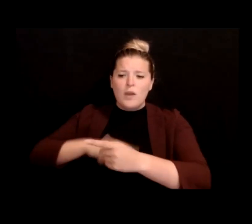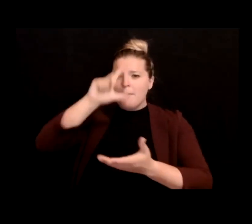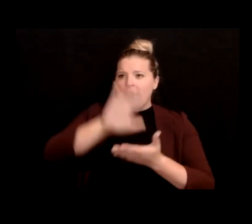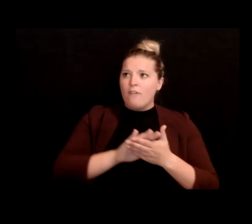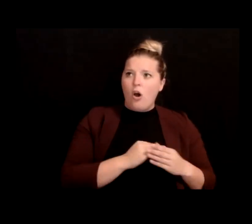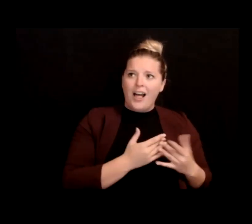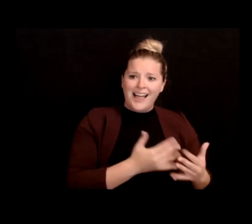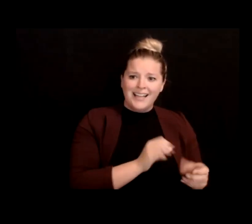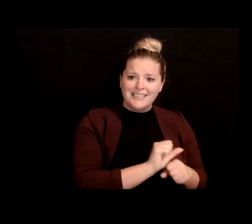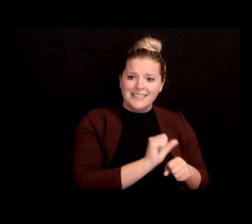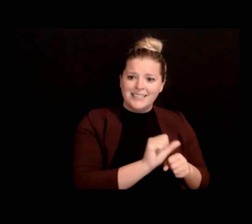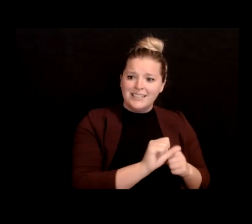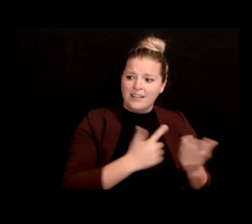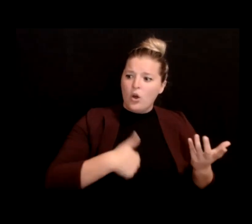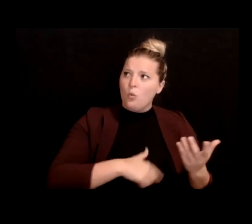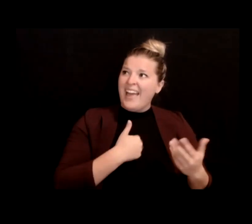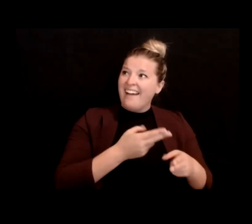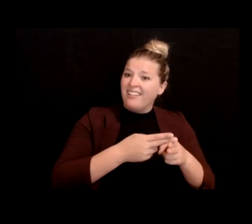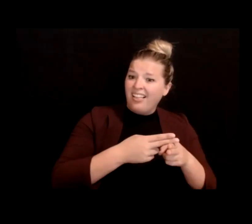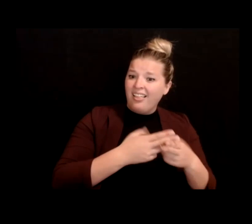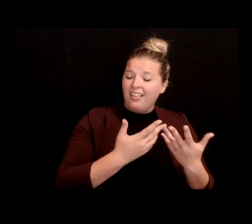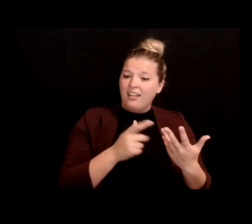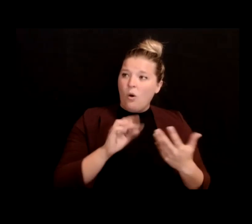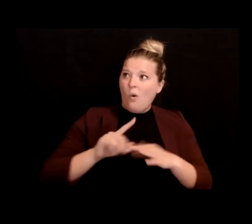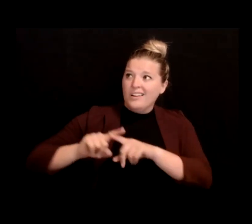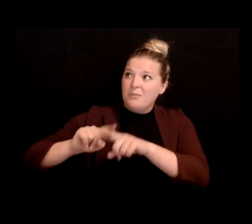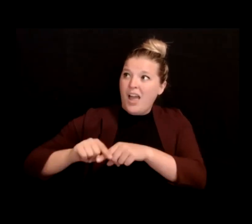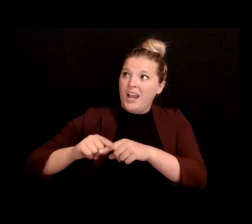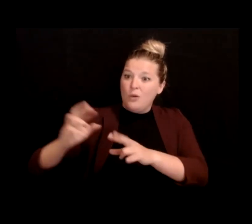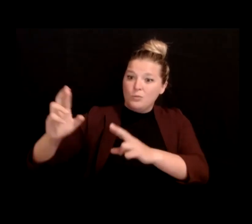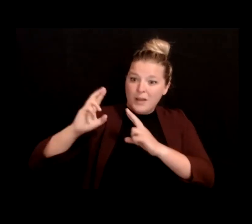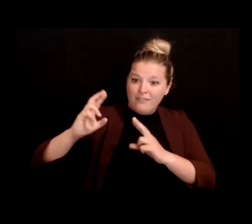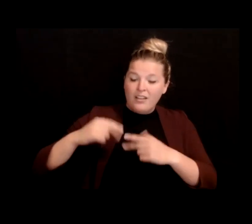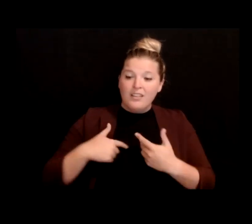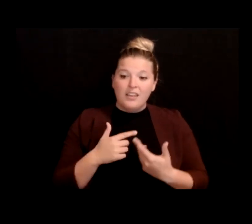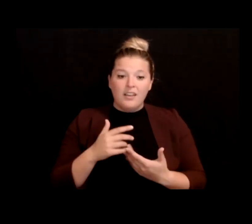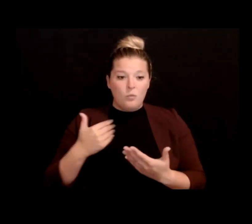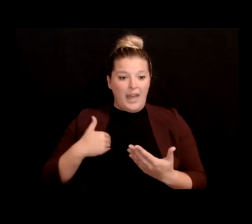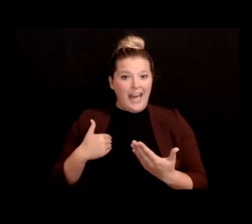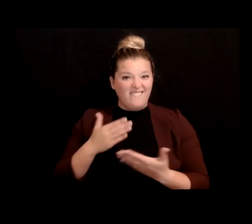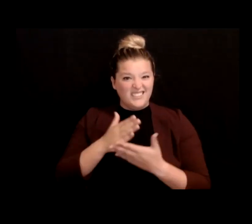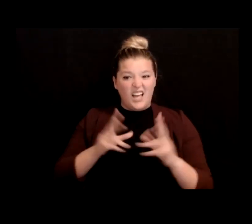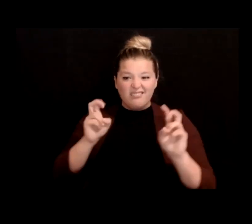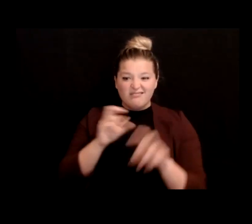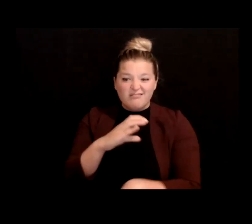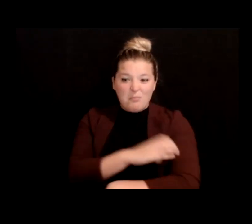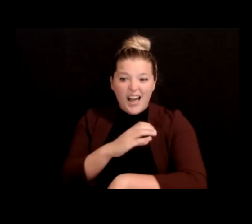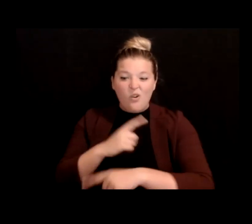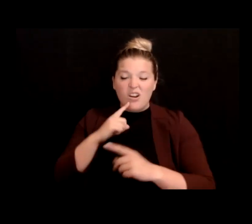however temporary or contingent, respectability, some measure of approximation of power, of dominance,